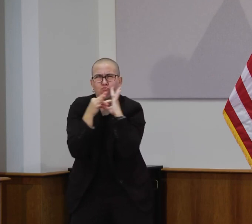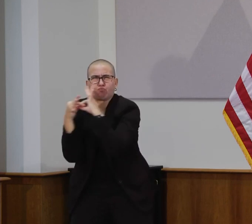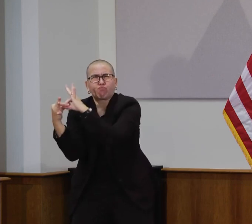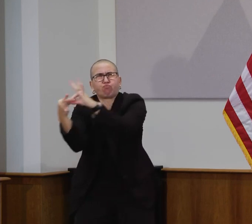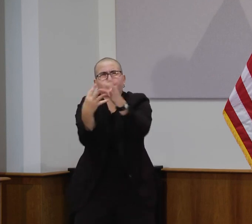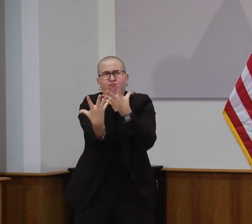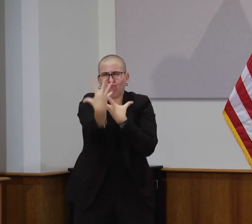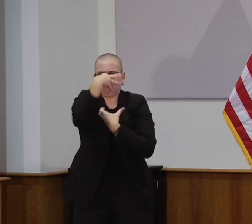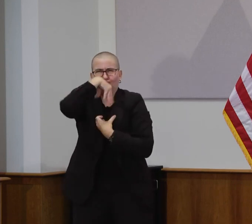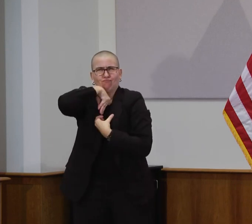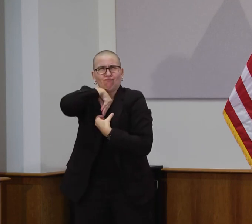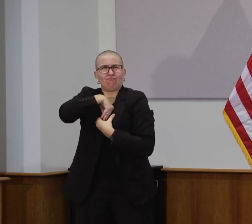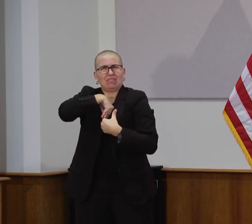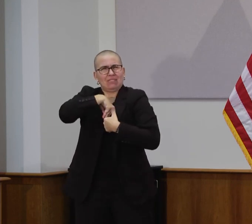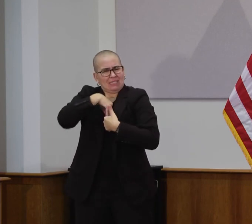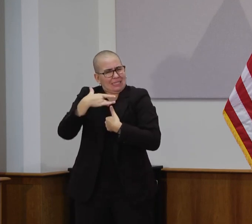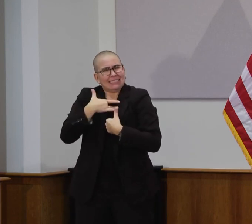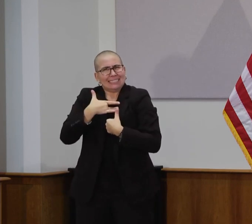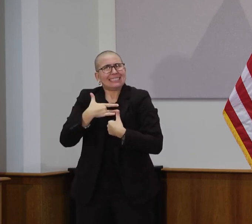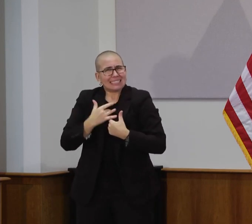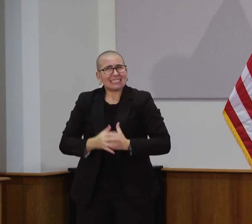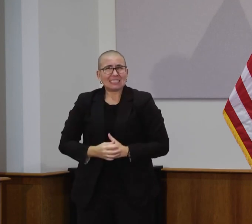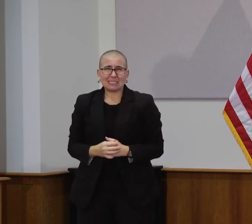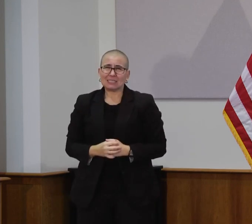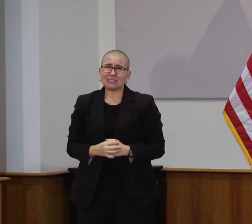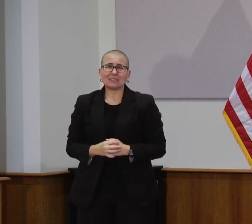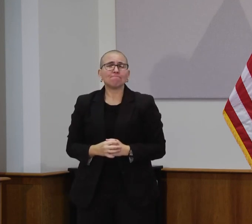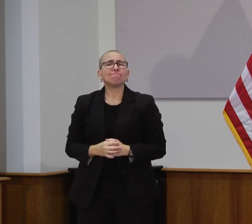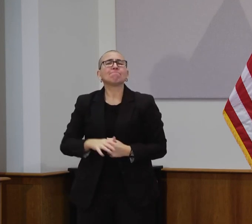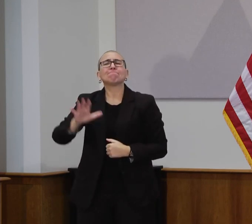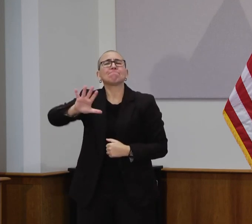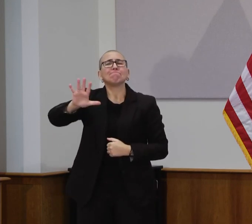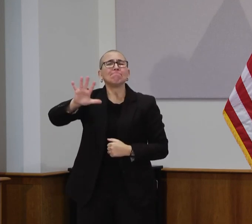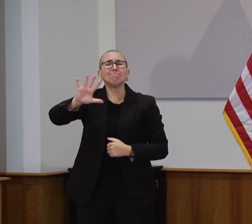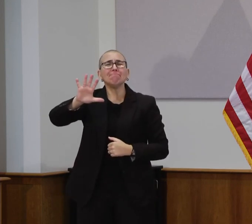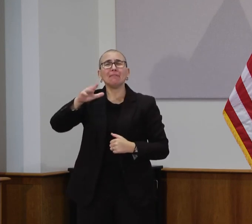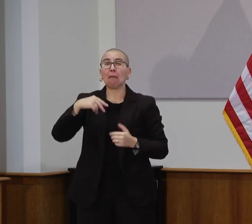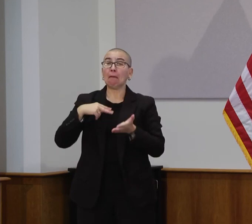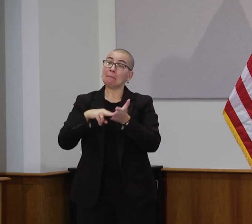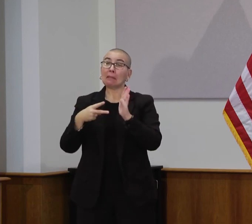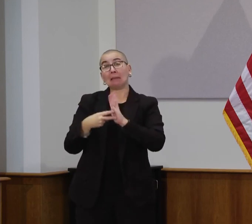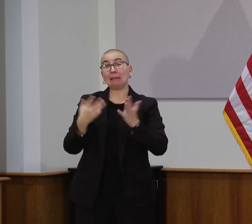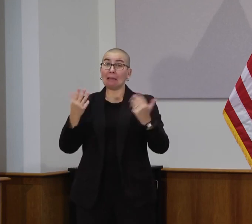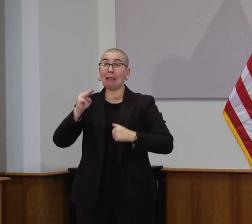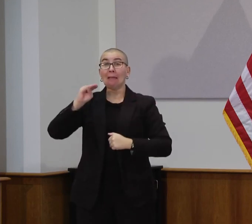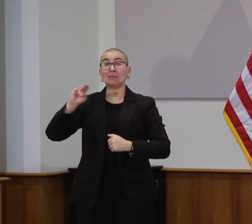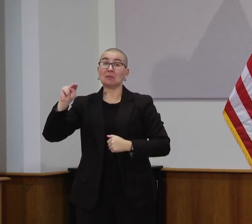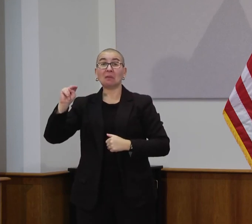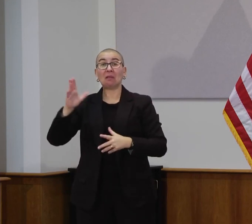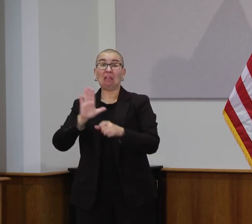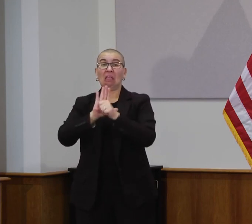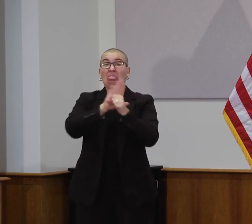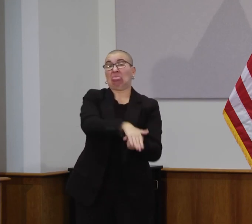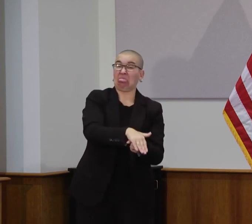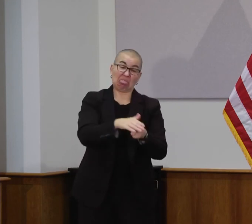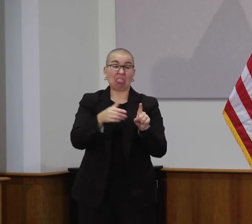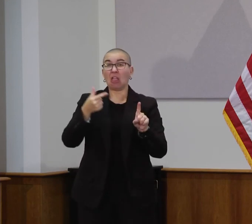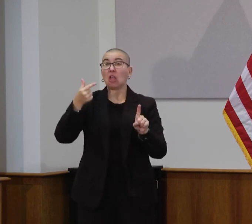to be clear. It wasn't as if a sense of innocence ended on the streets of Minneapolis that day in late May when George Floyd